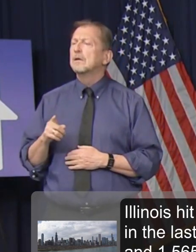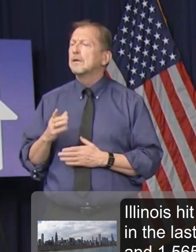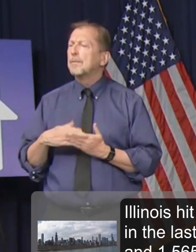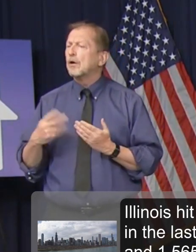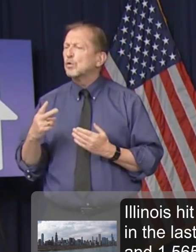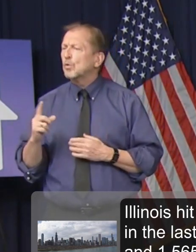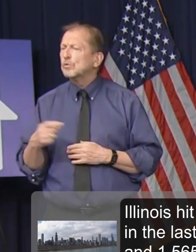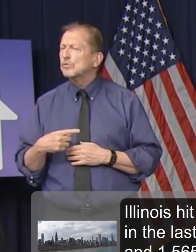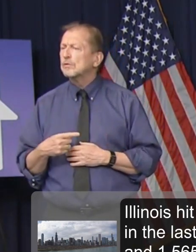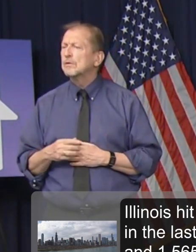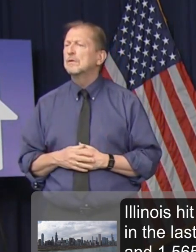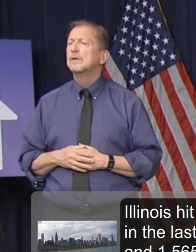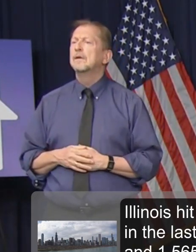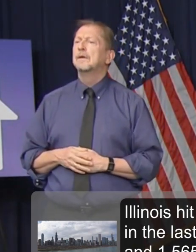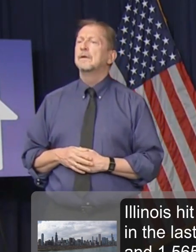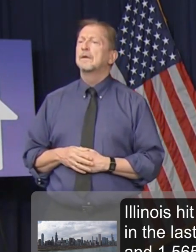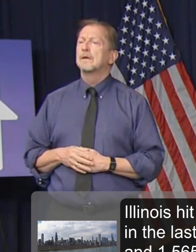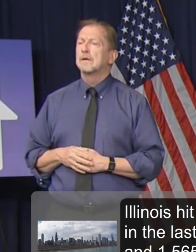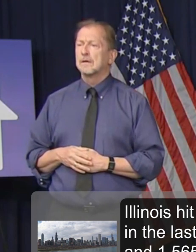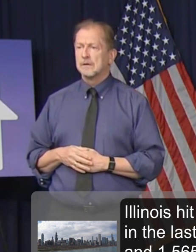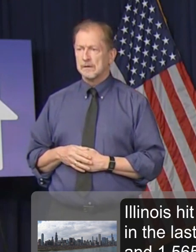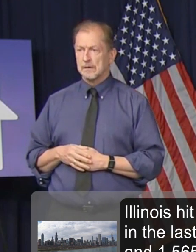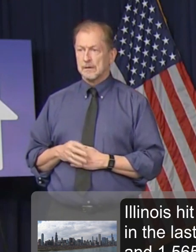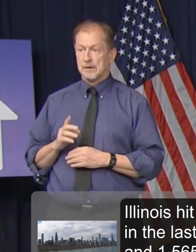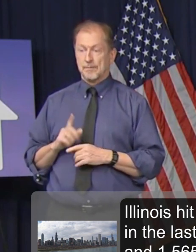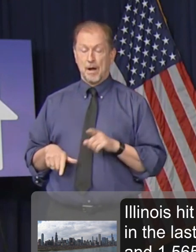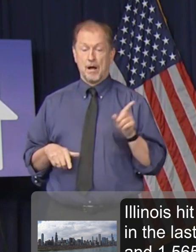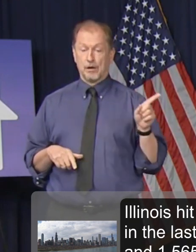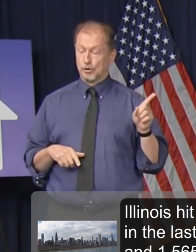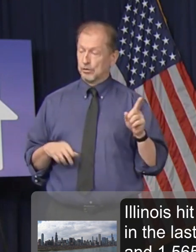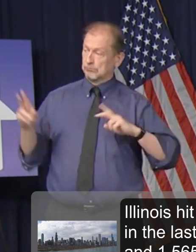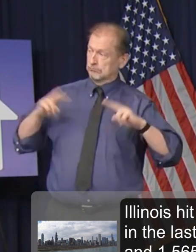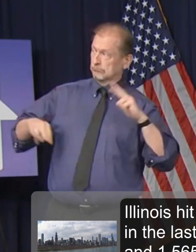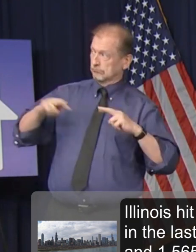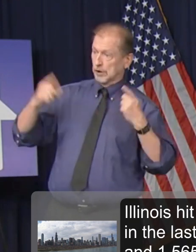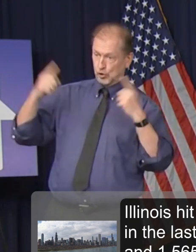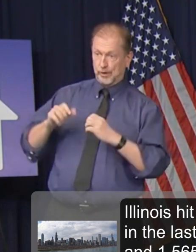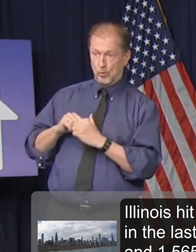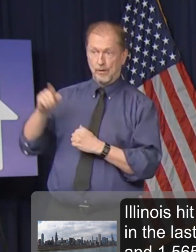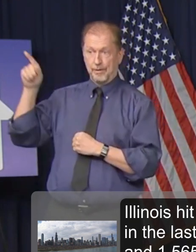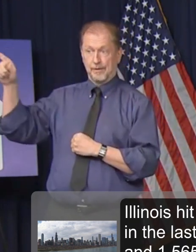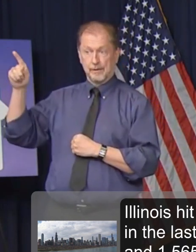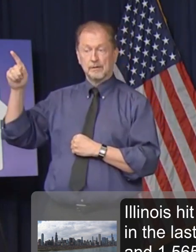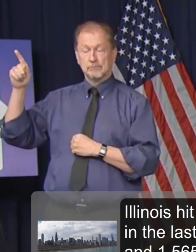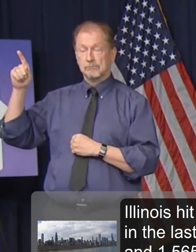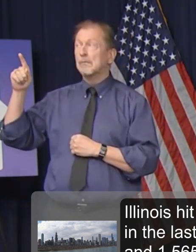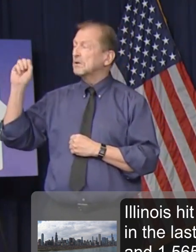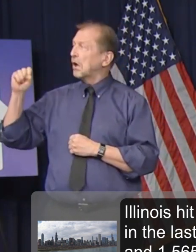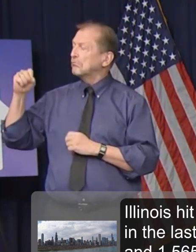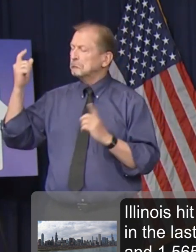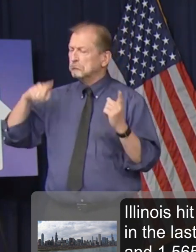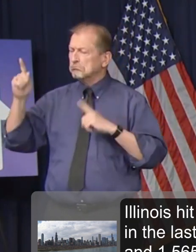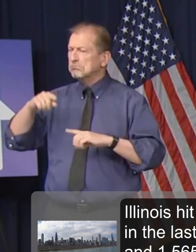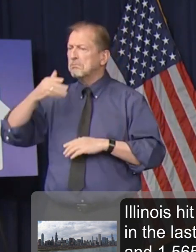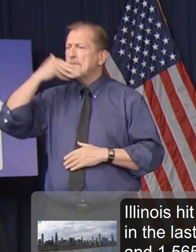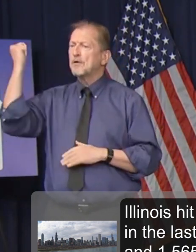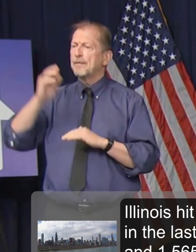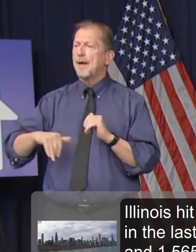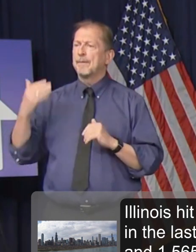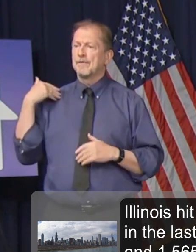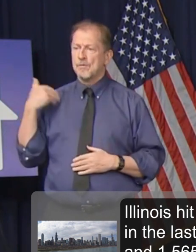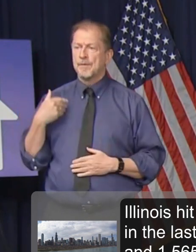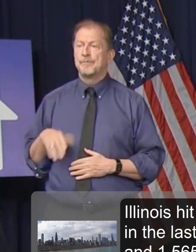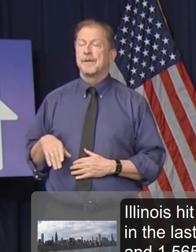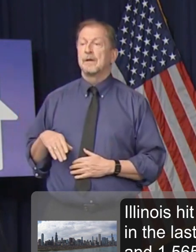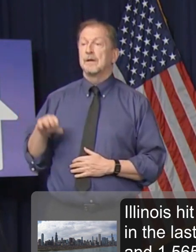question was? I think in essence her question is you have your own team determining modeling and determination of the peak. Is the